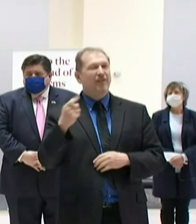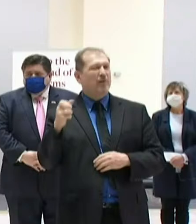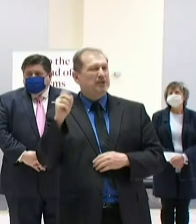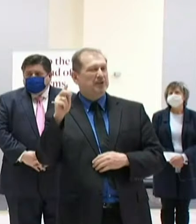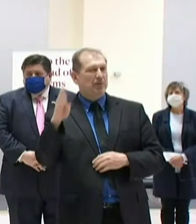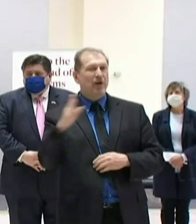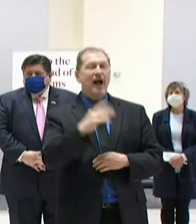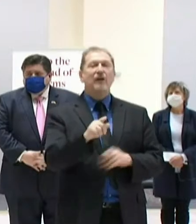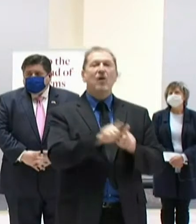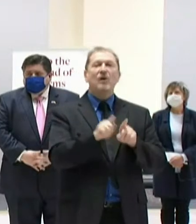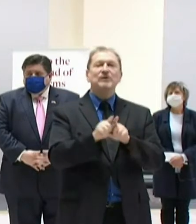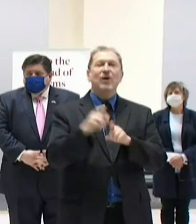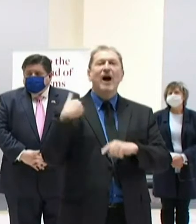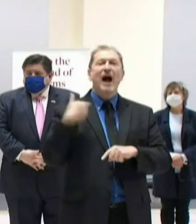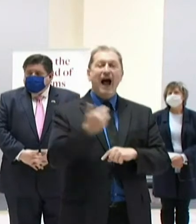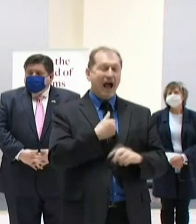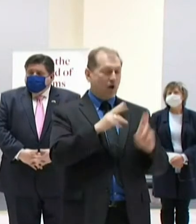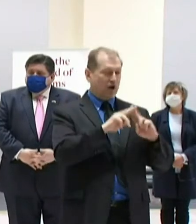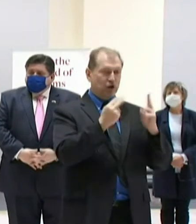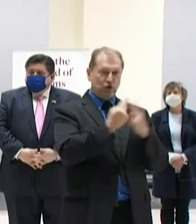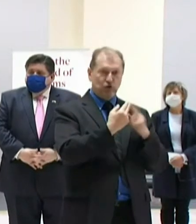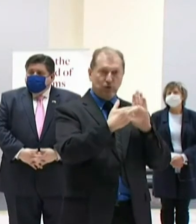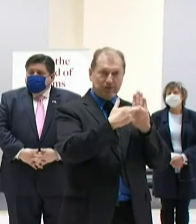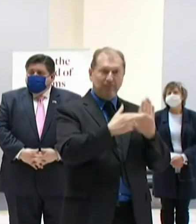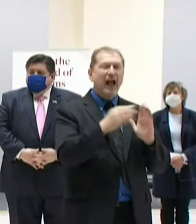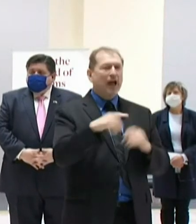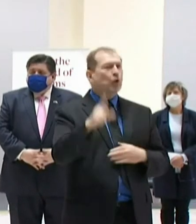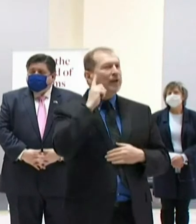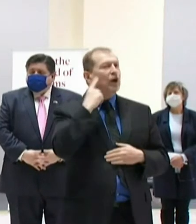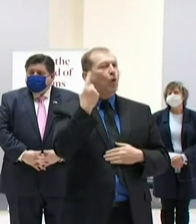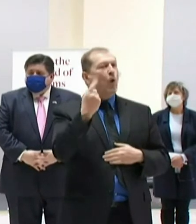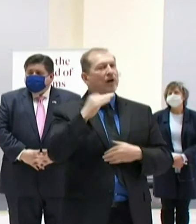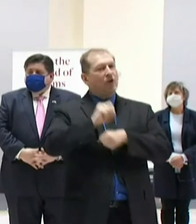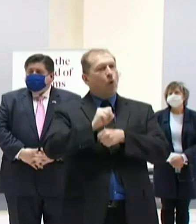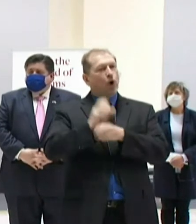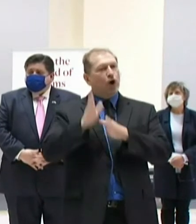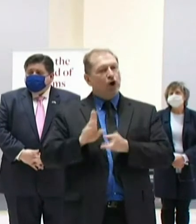Tom Balinoff, and you'll hear from one of those essential workers,